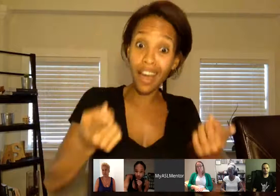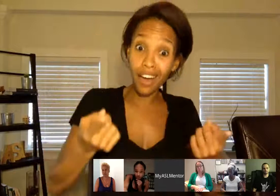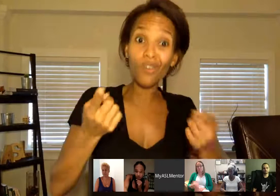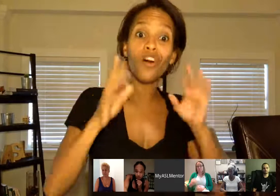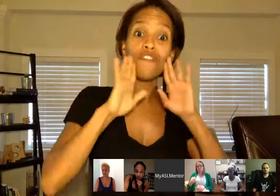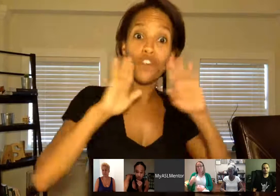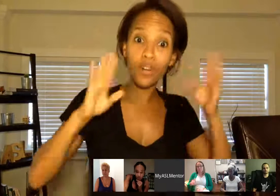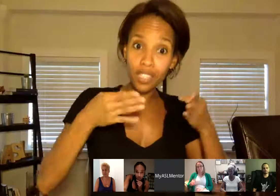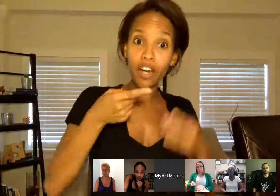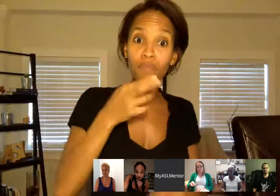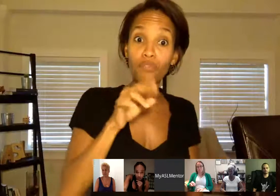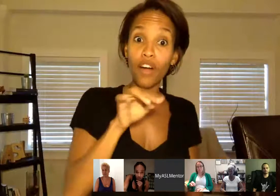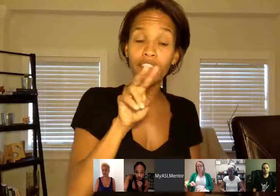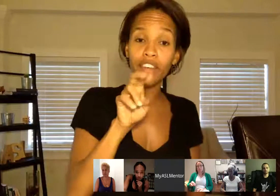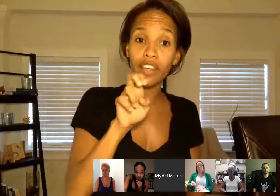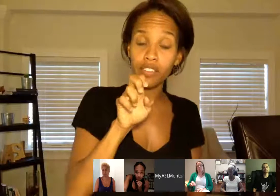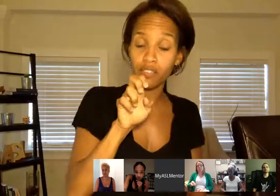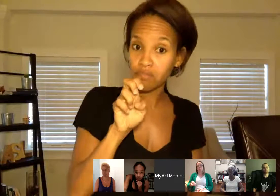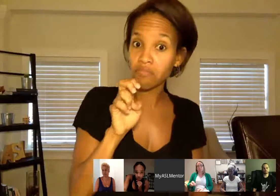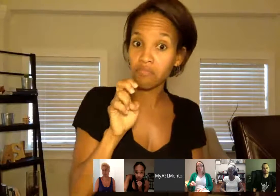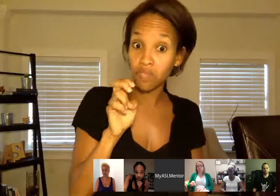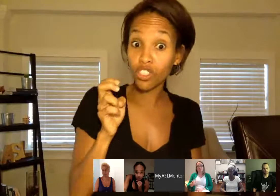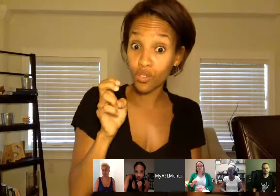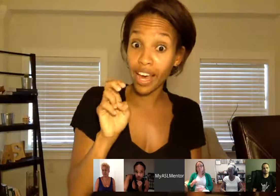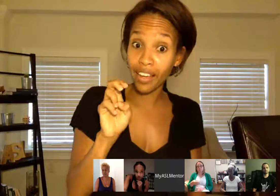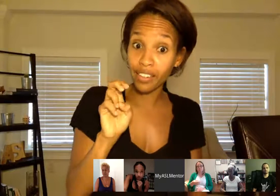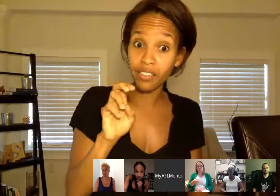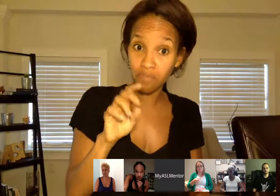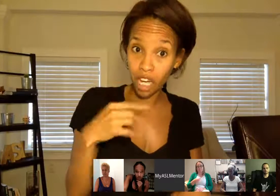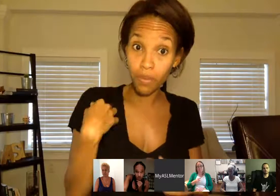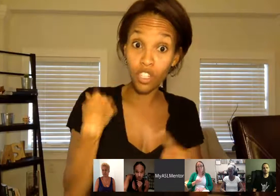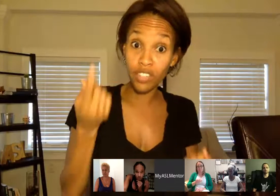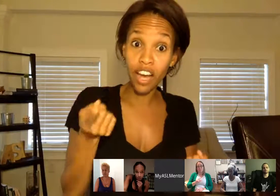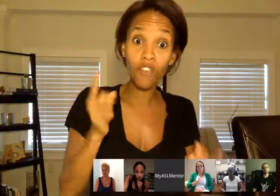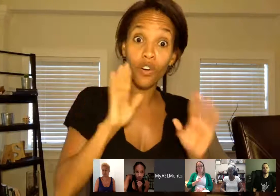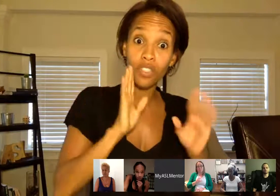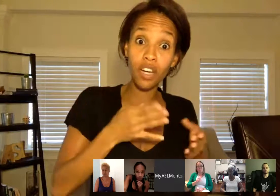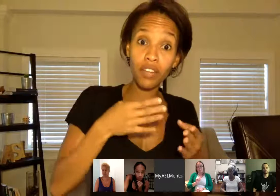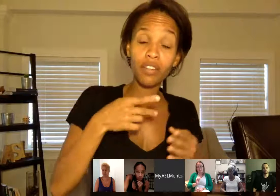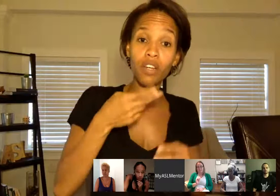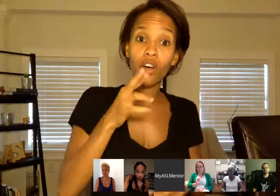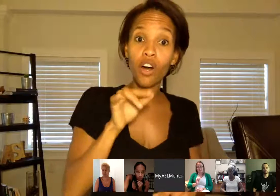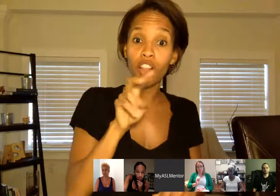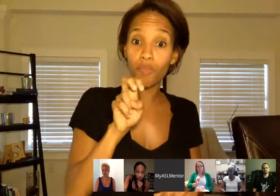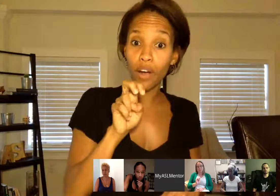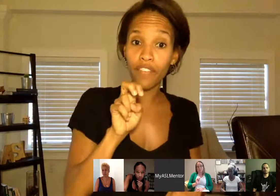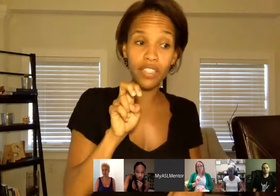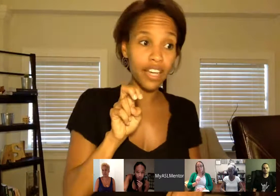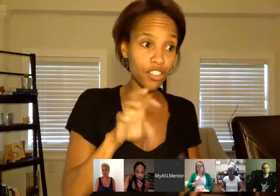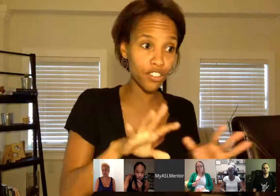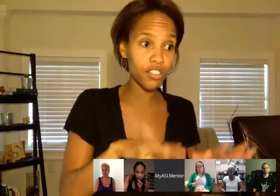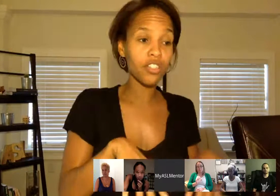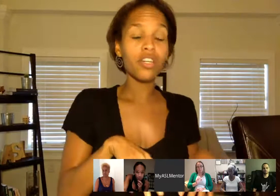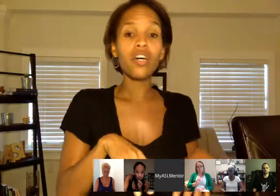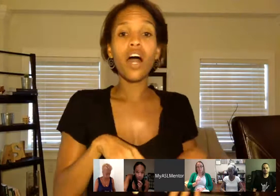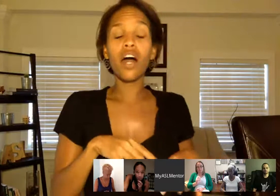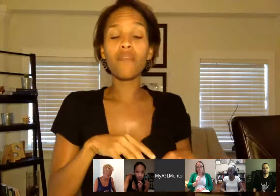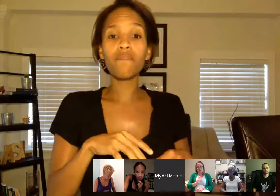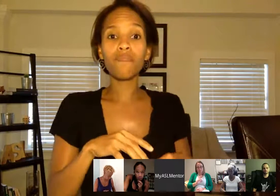until now, focus on private. You could do that. Up until now, focus on the private